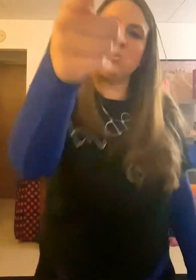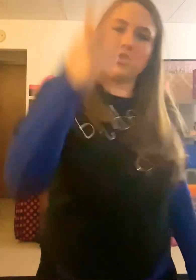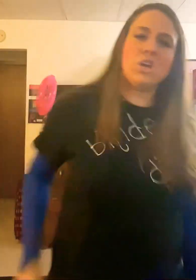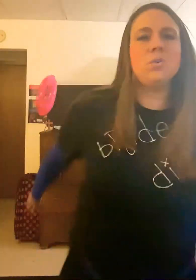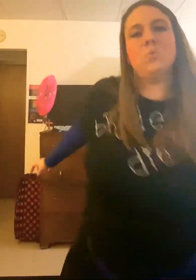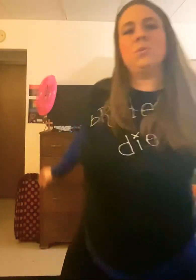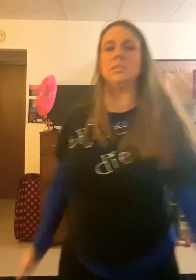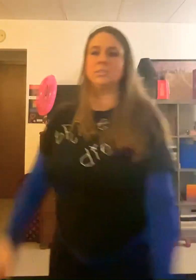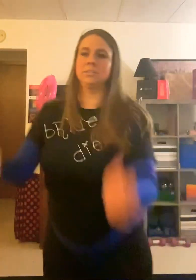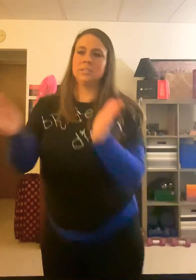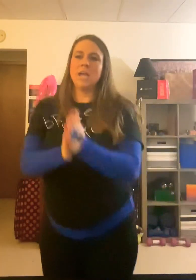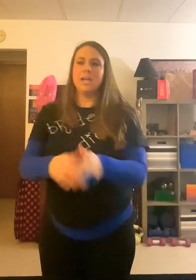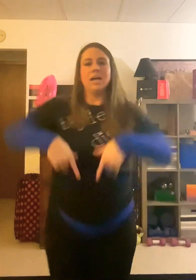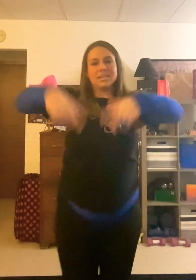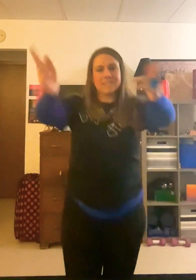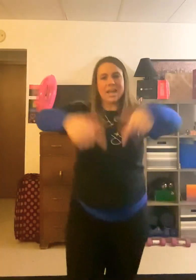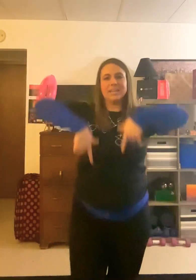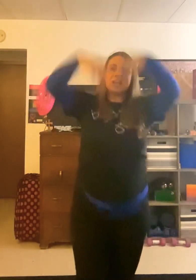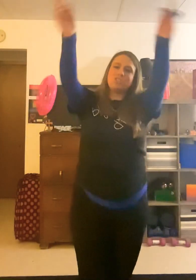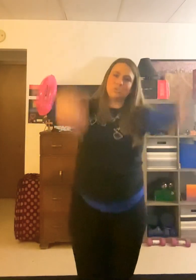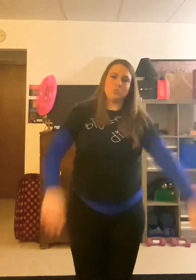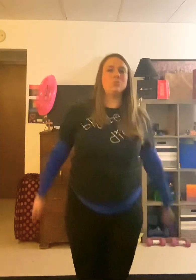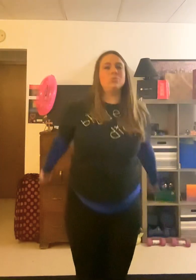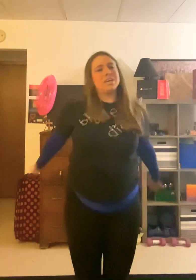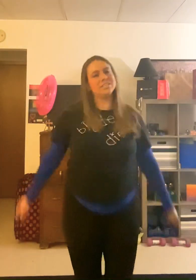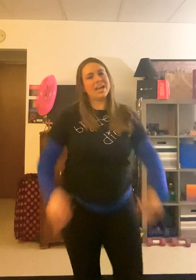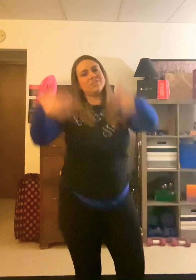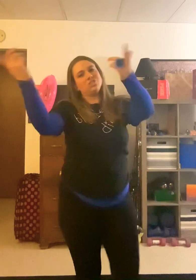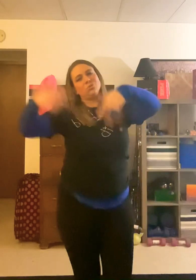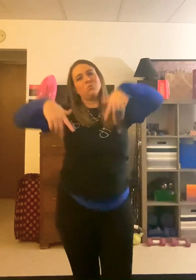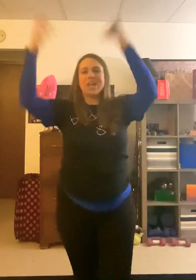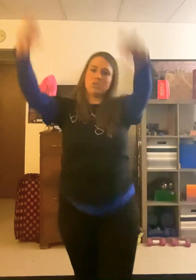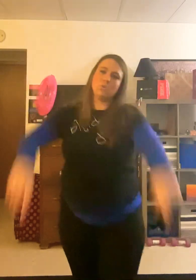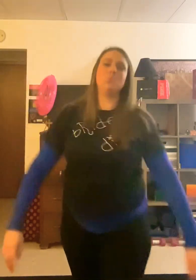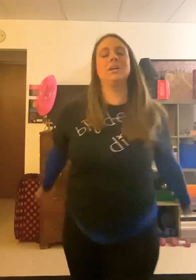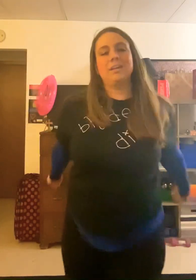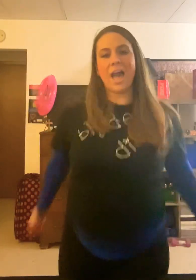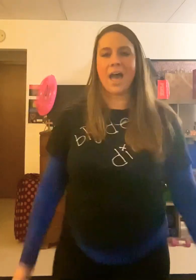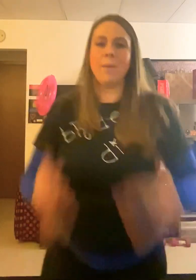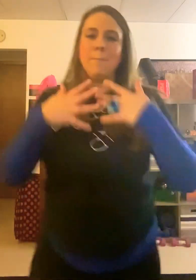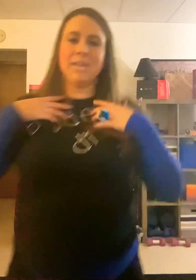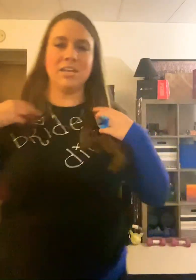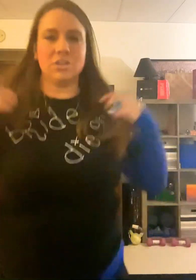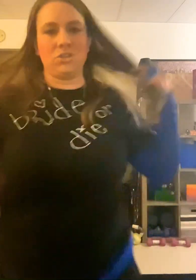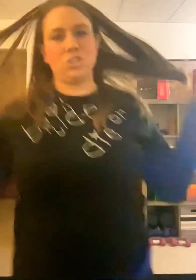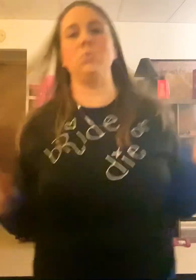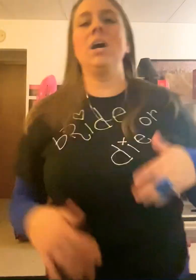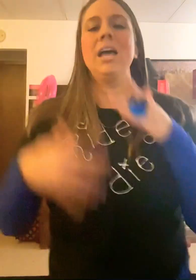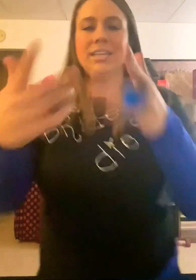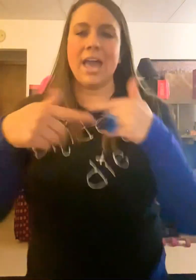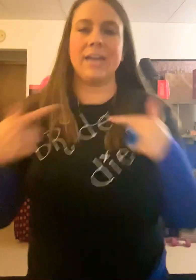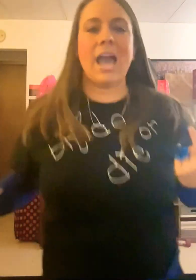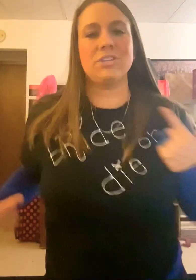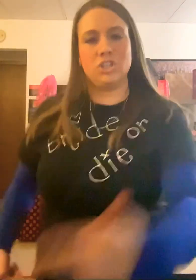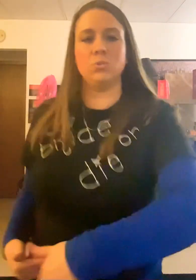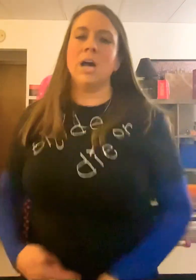to. Cause I got you, cause I got you, and you got me too. Yeah, got you,